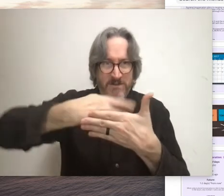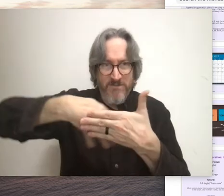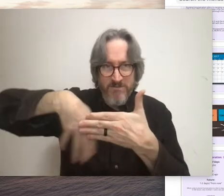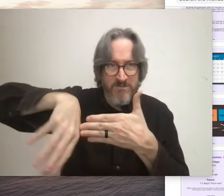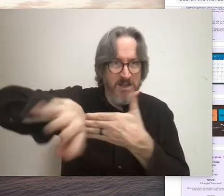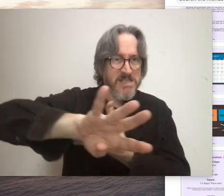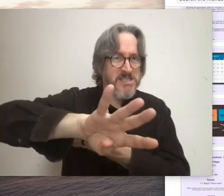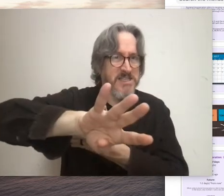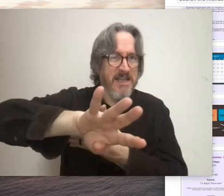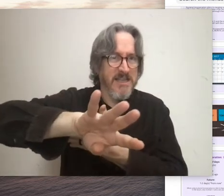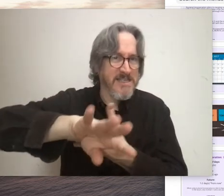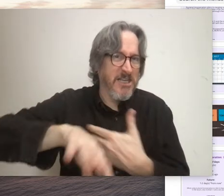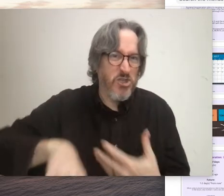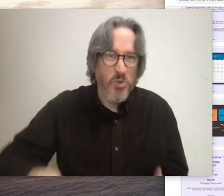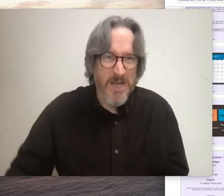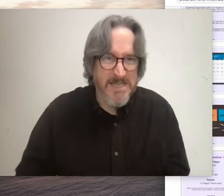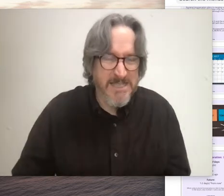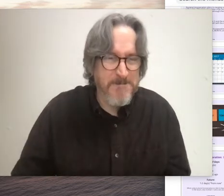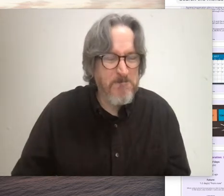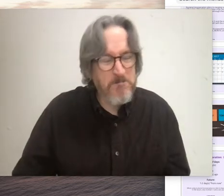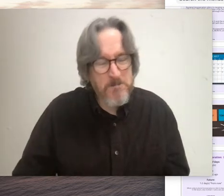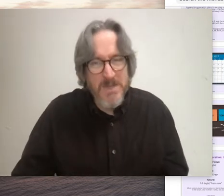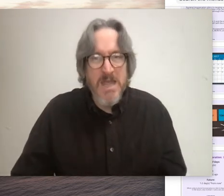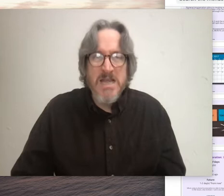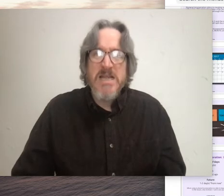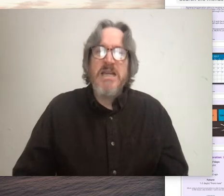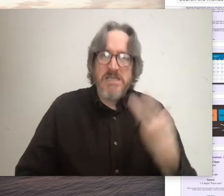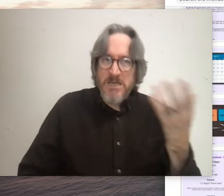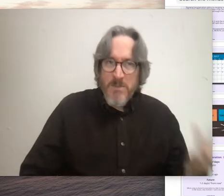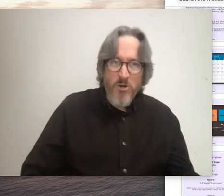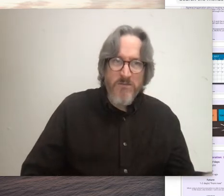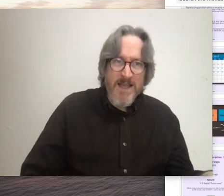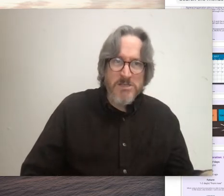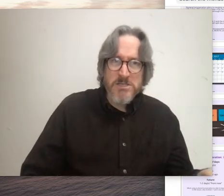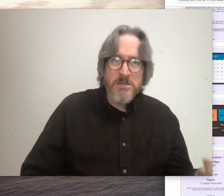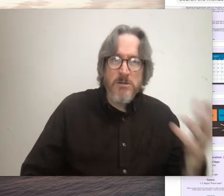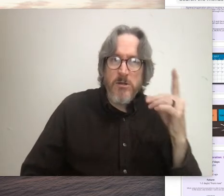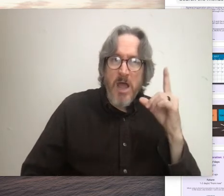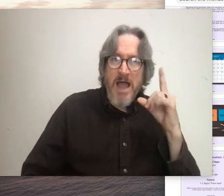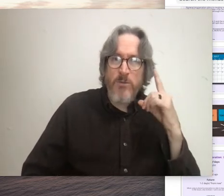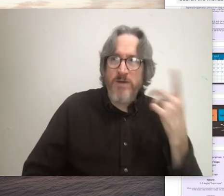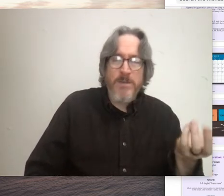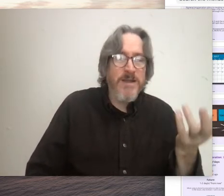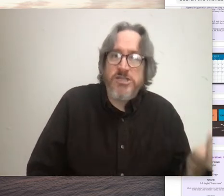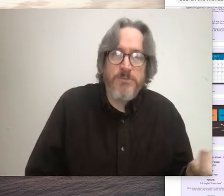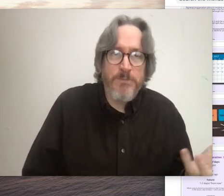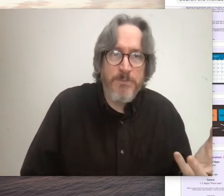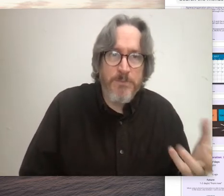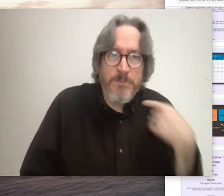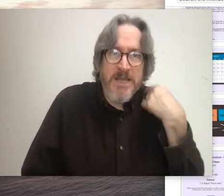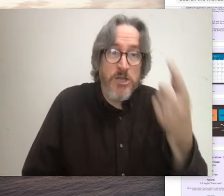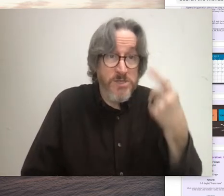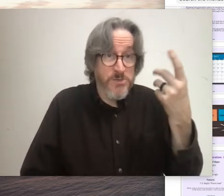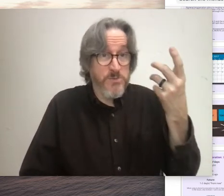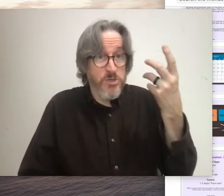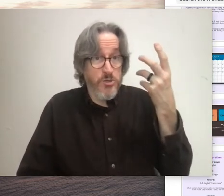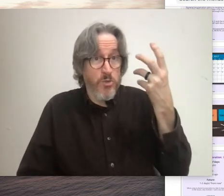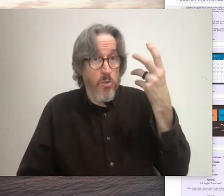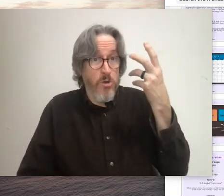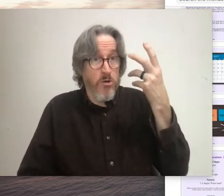That kind of, it's a stylistic twist. It's a little bit more advanced. I would recommend just getting